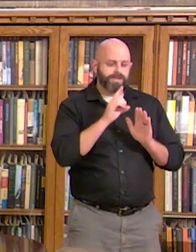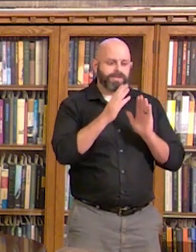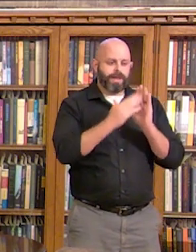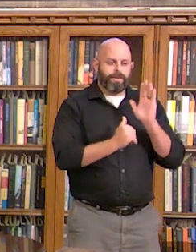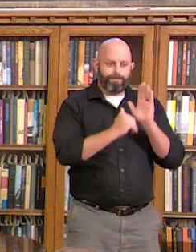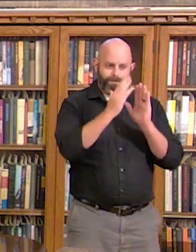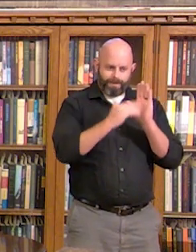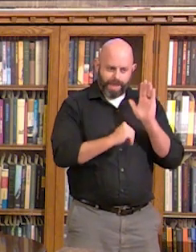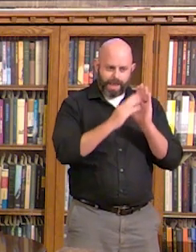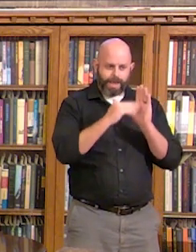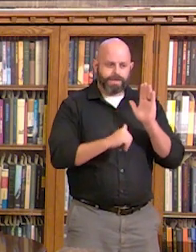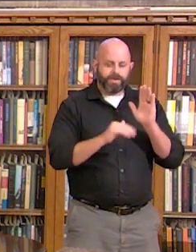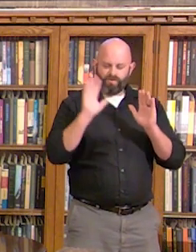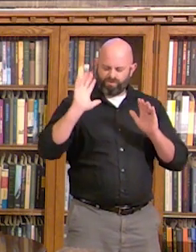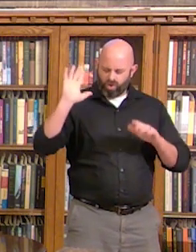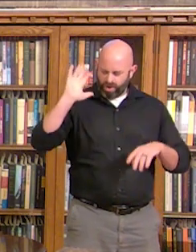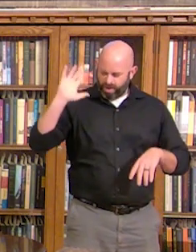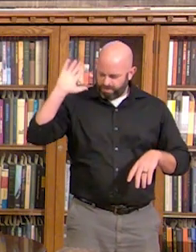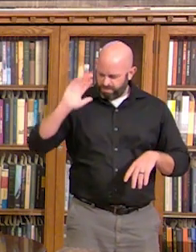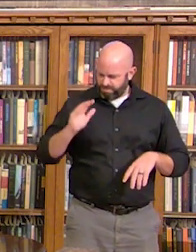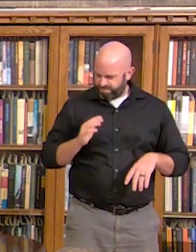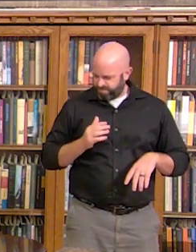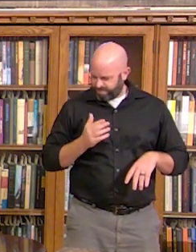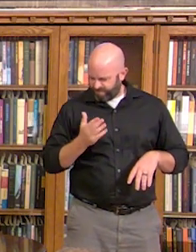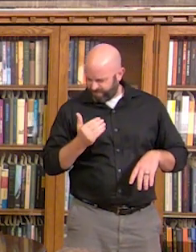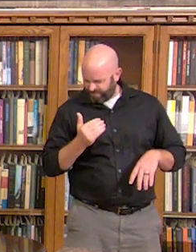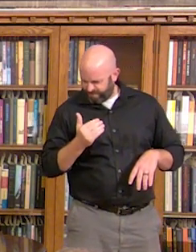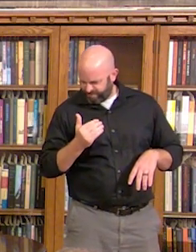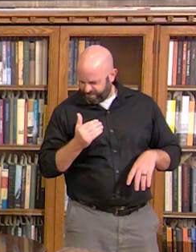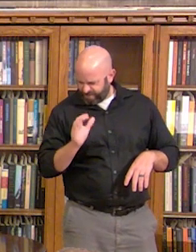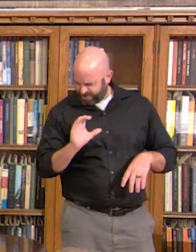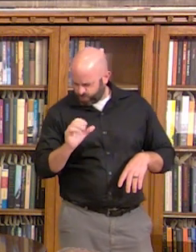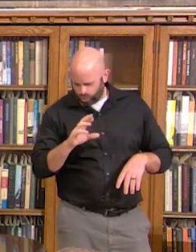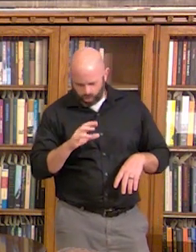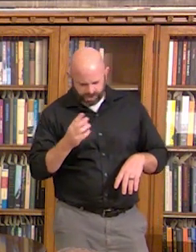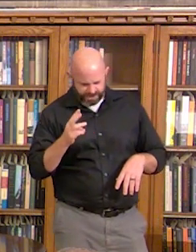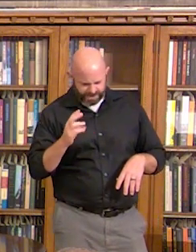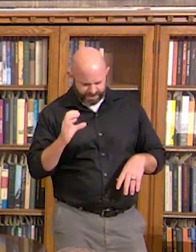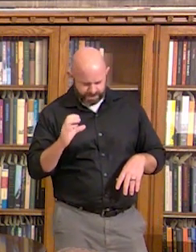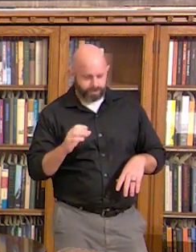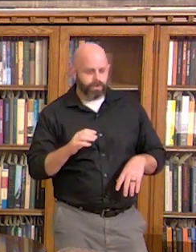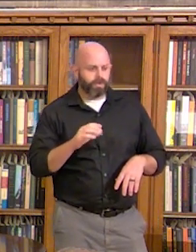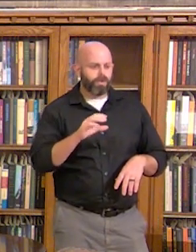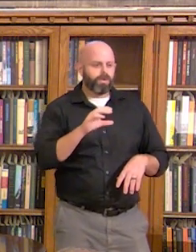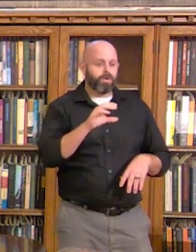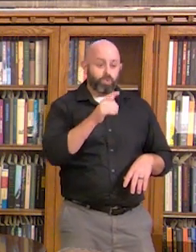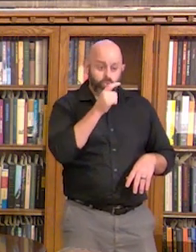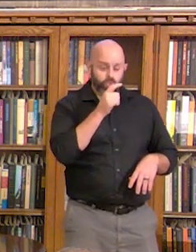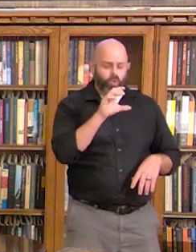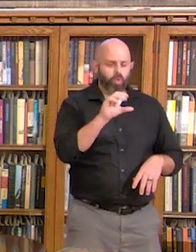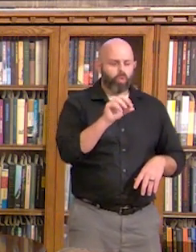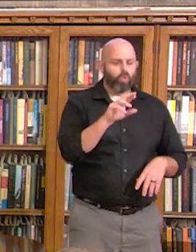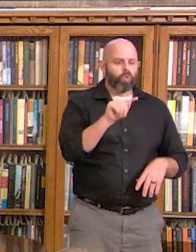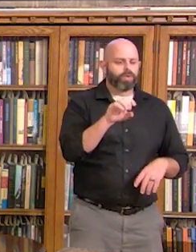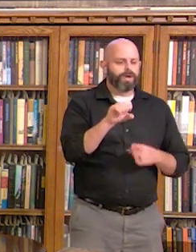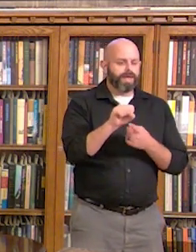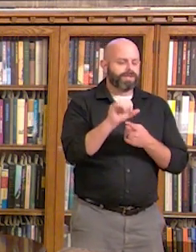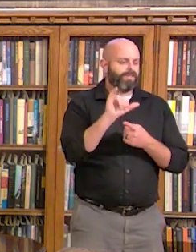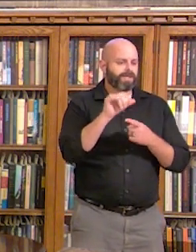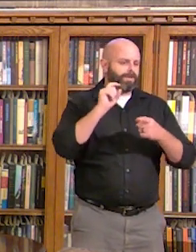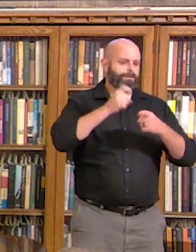painting from I forget what 15th 16th century it's Cortez now Cortez is remember the Spanish